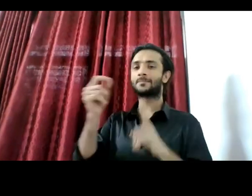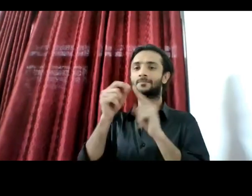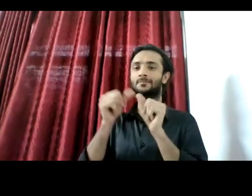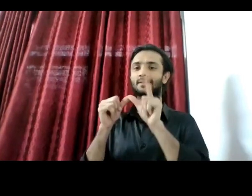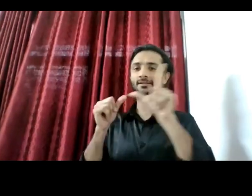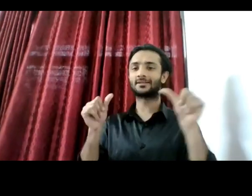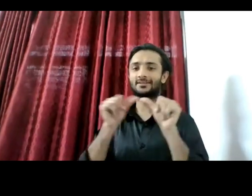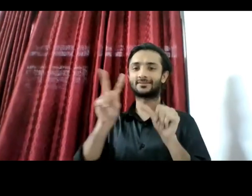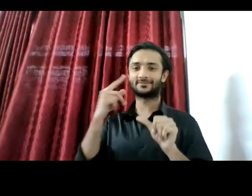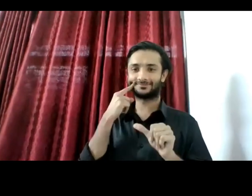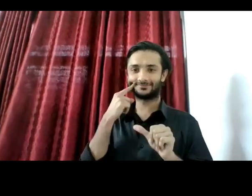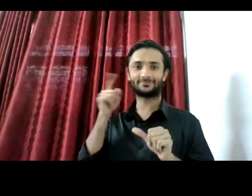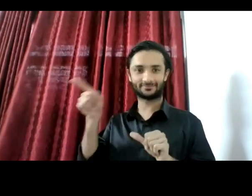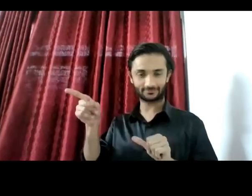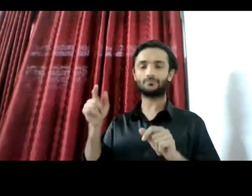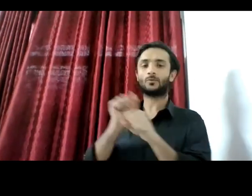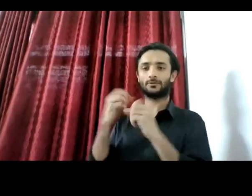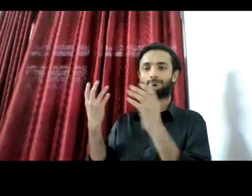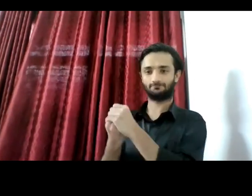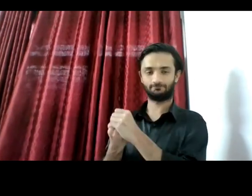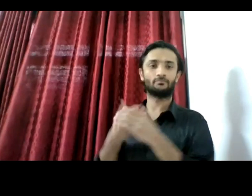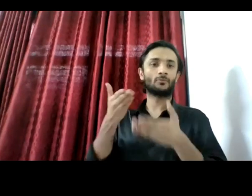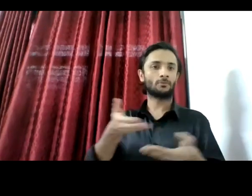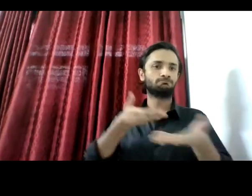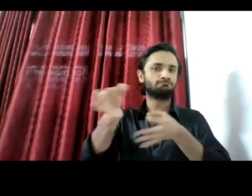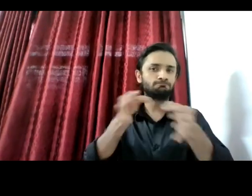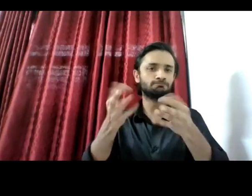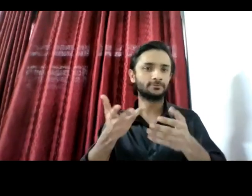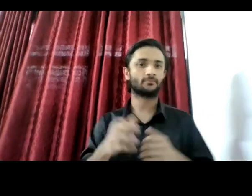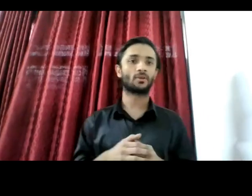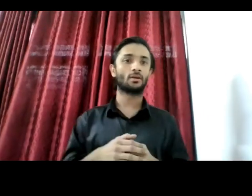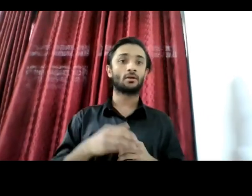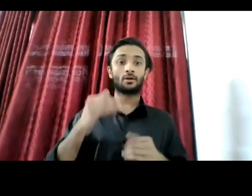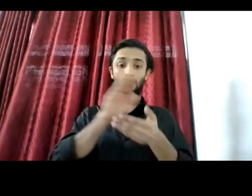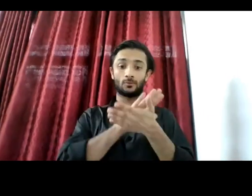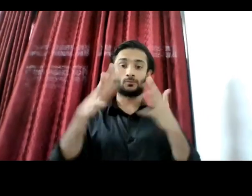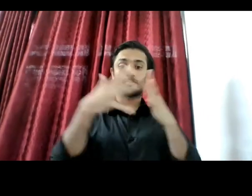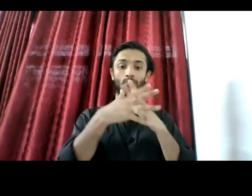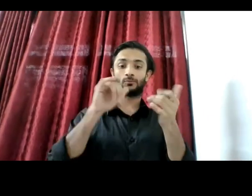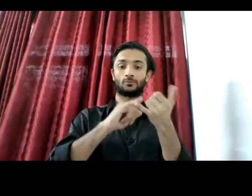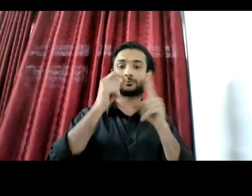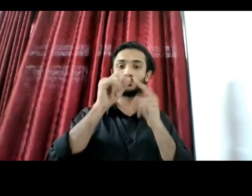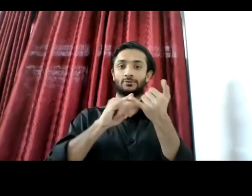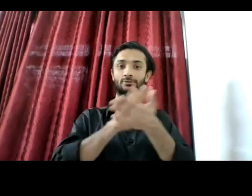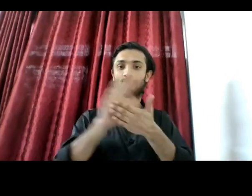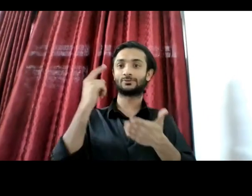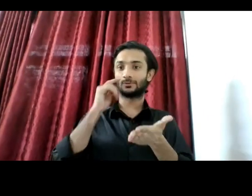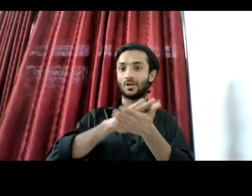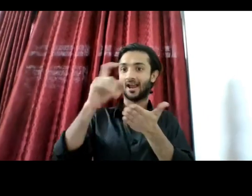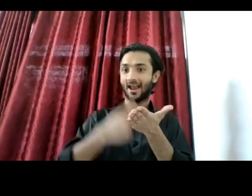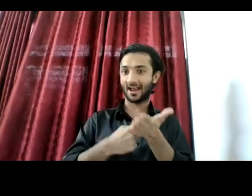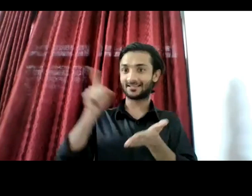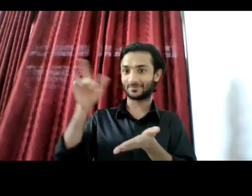I've been working with Pallavi. She's also from my team. We've been working together, and I'll just give a brief introduction of what we have been